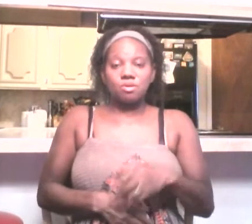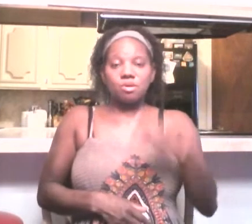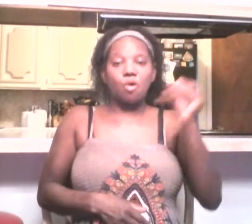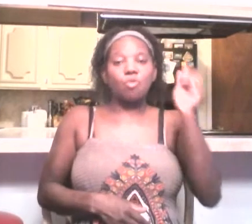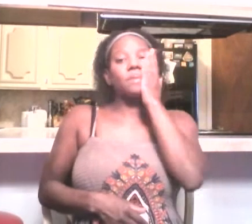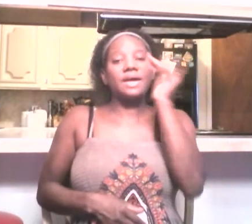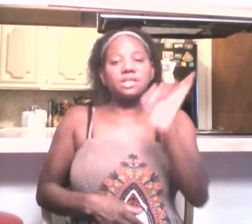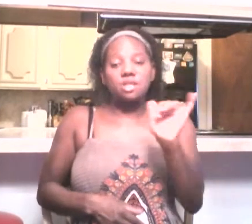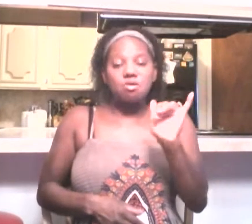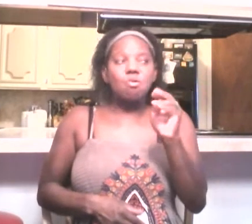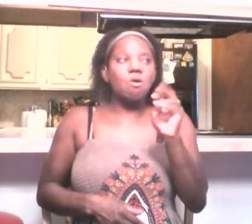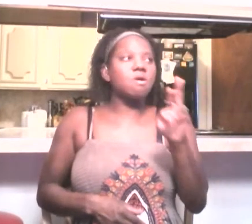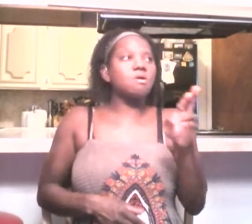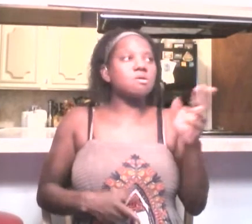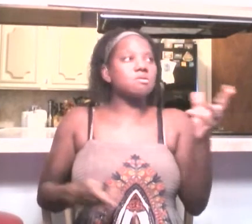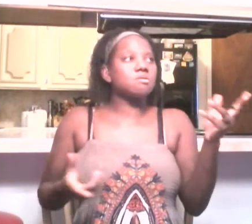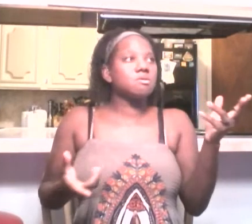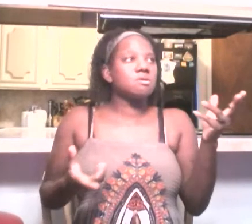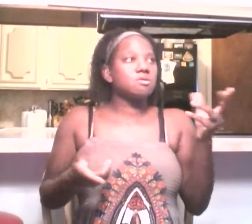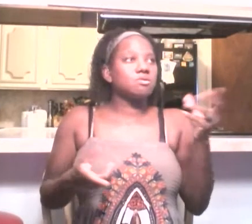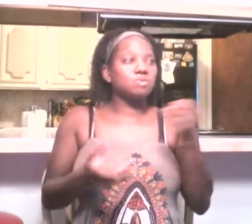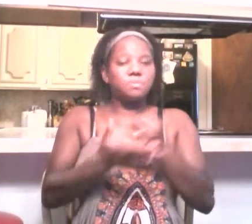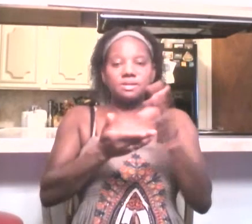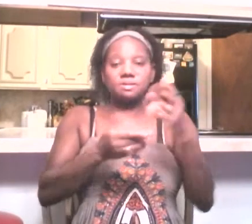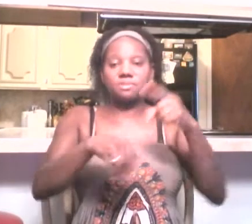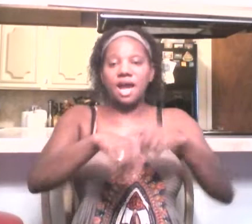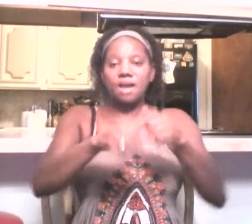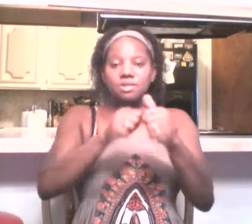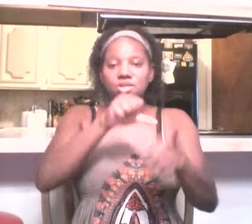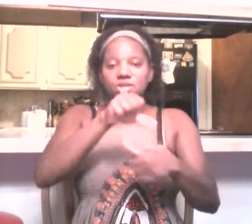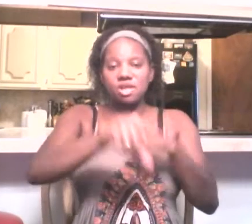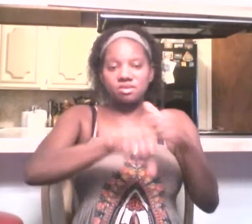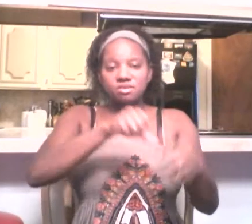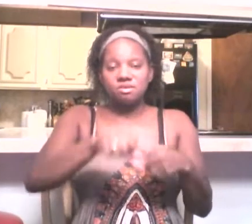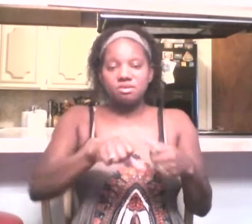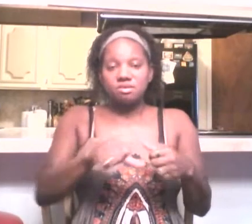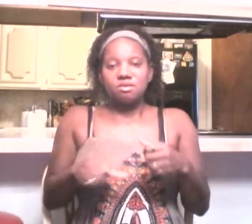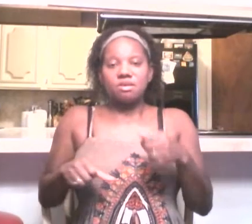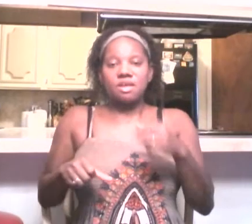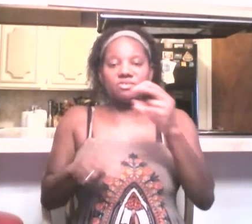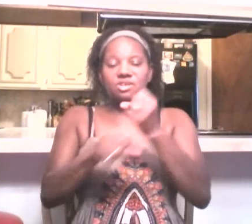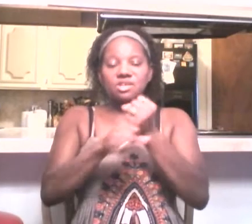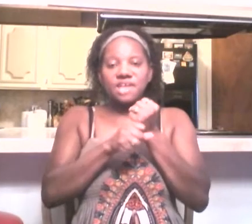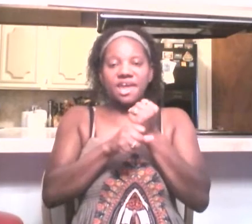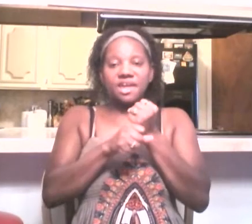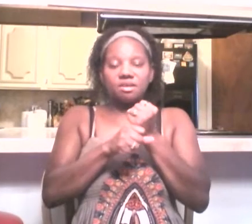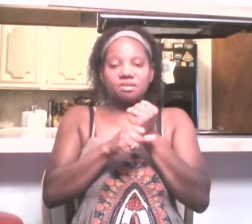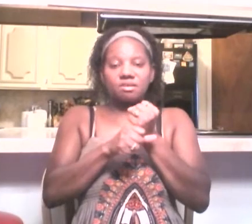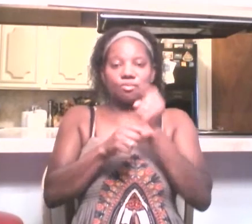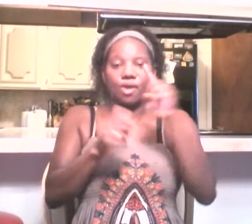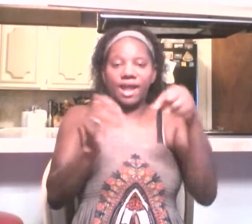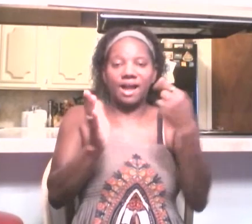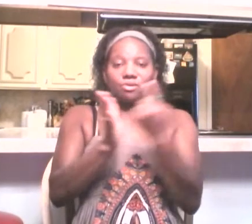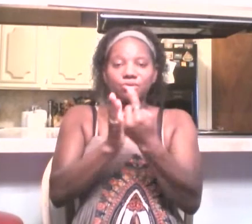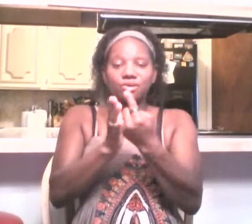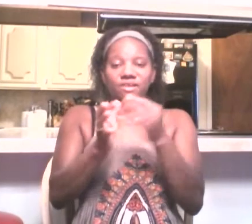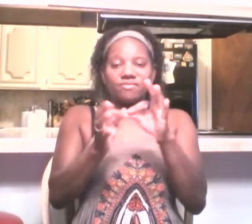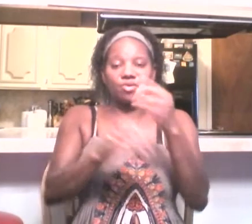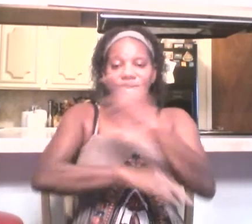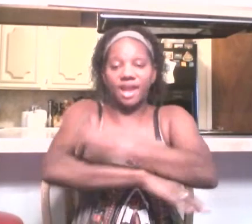Go to bed too, or you spend some time with each other? If you just take 1 hour of your